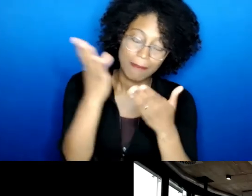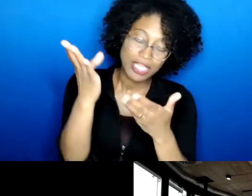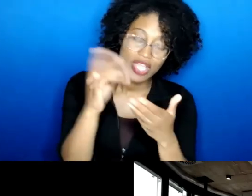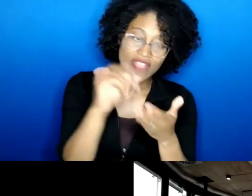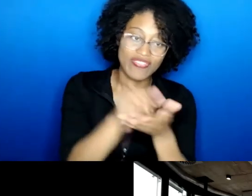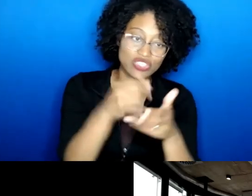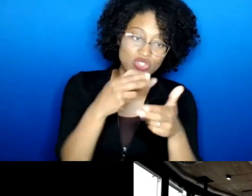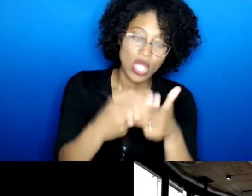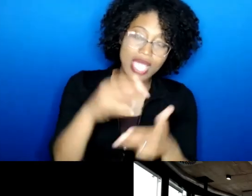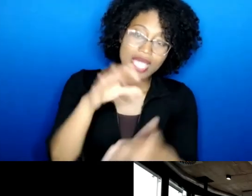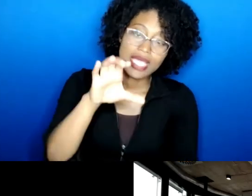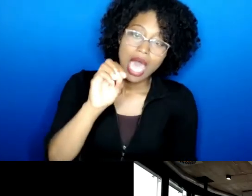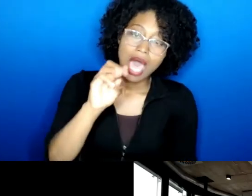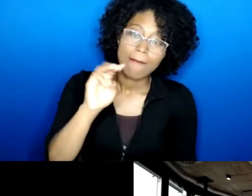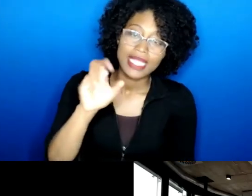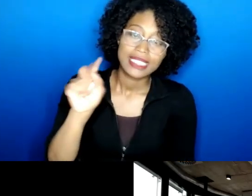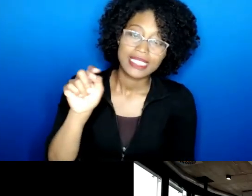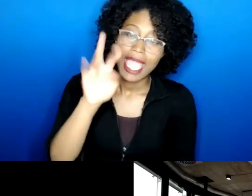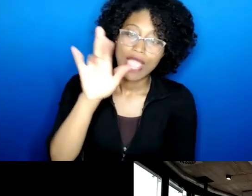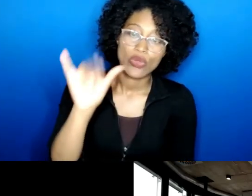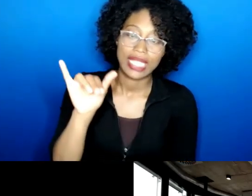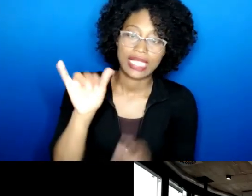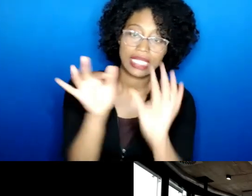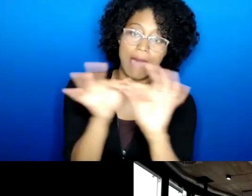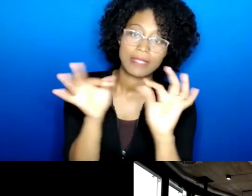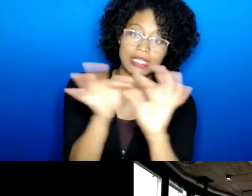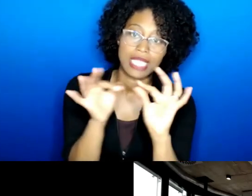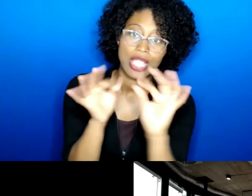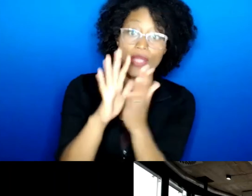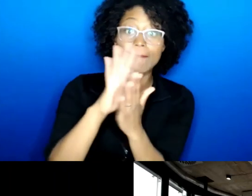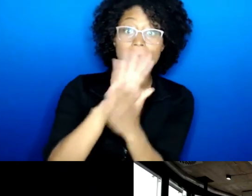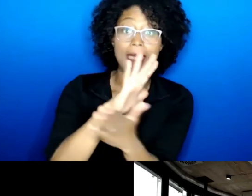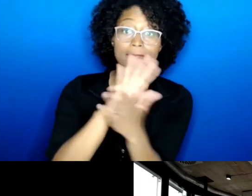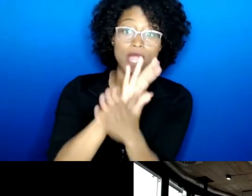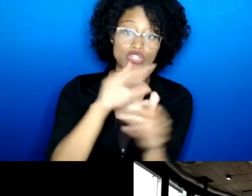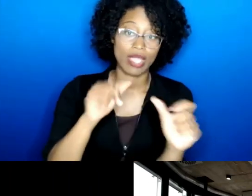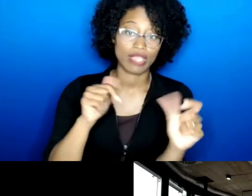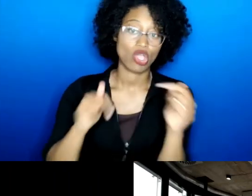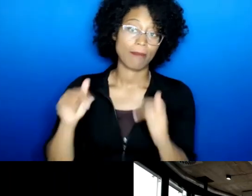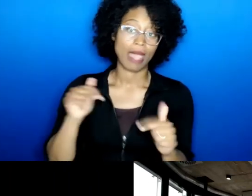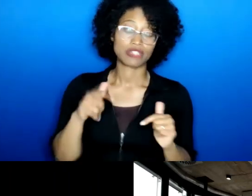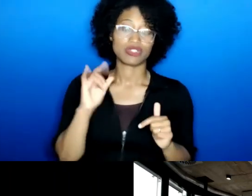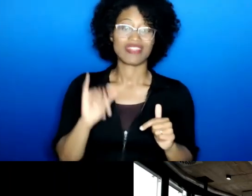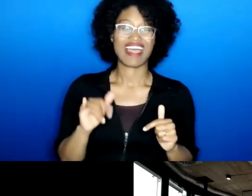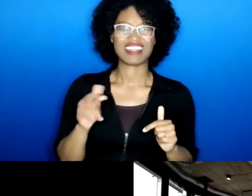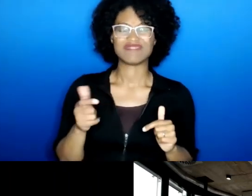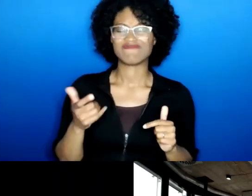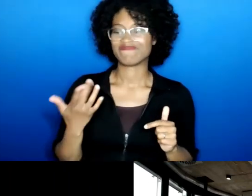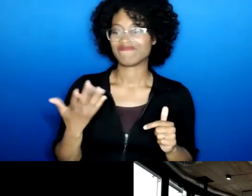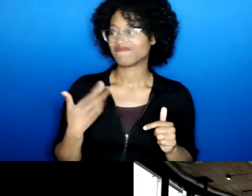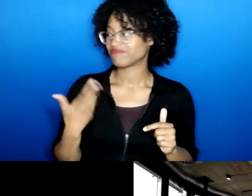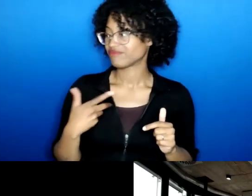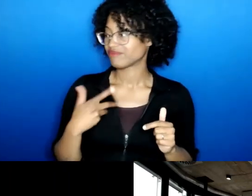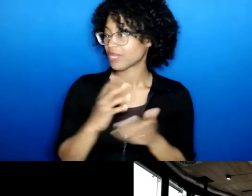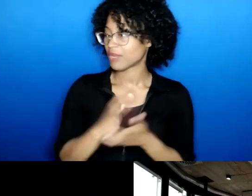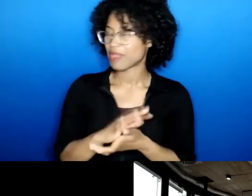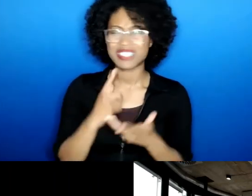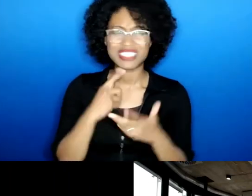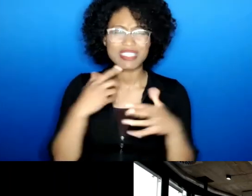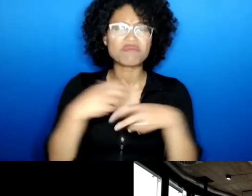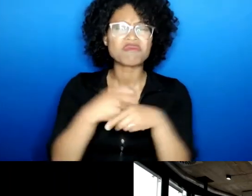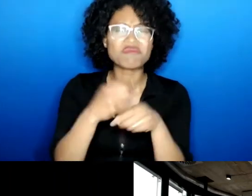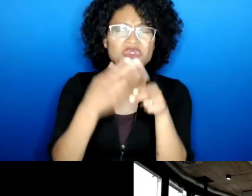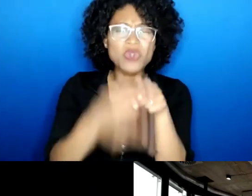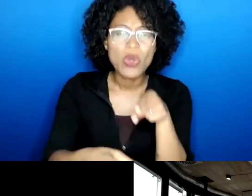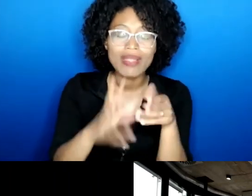a commentary paper. And you could go back to the call, but it's a brief of paper, but it